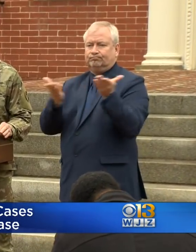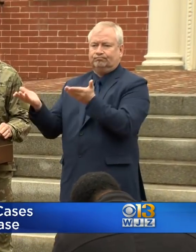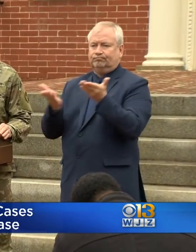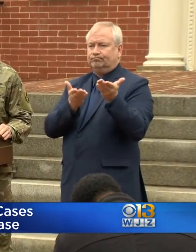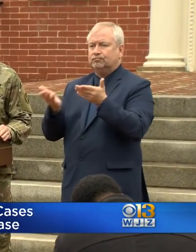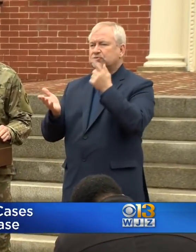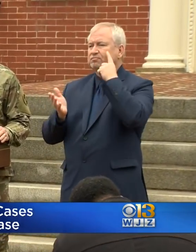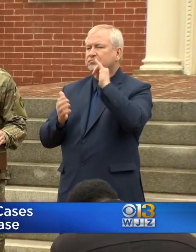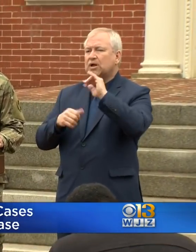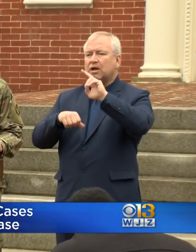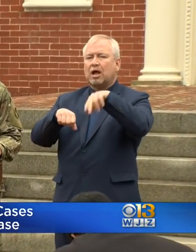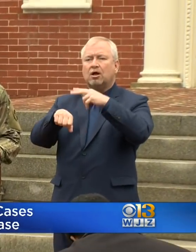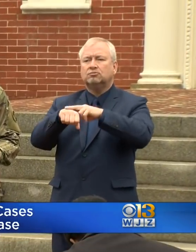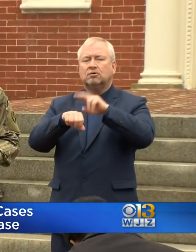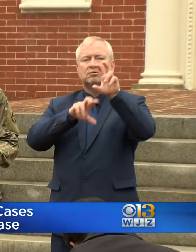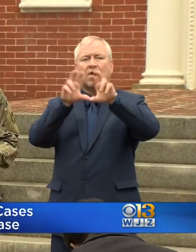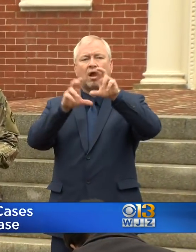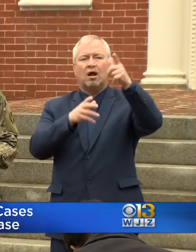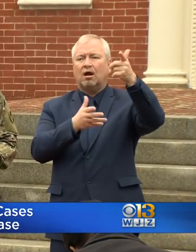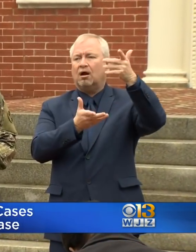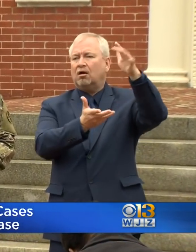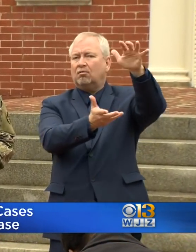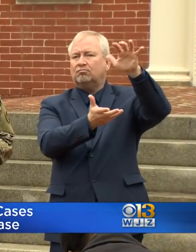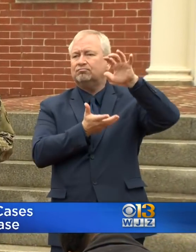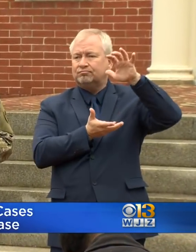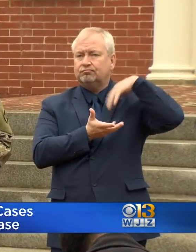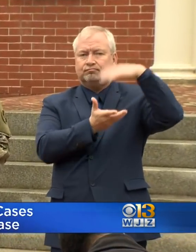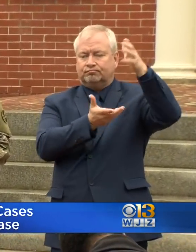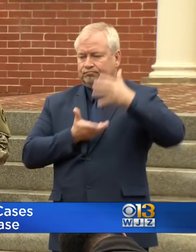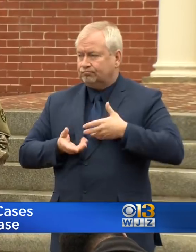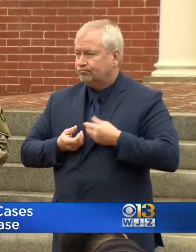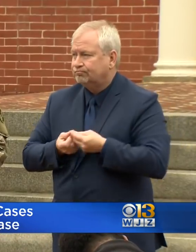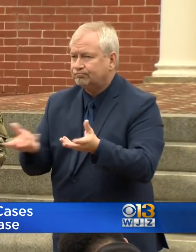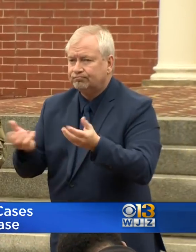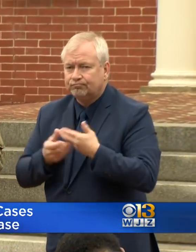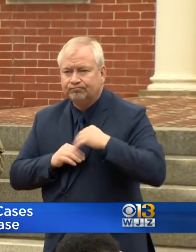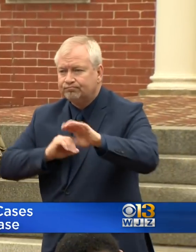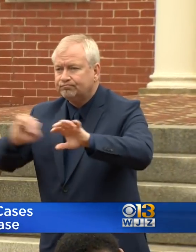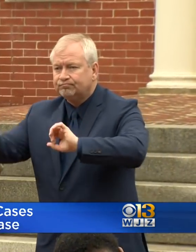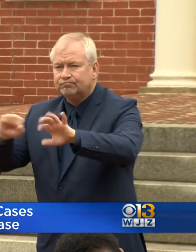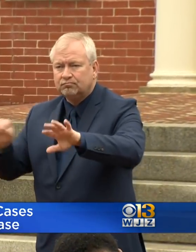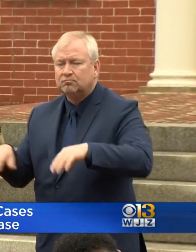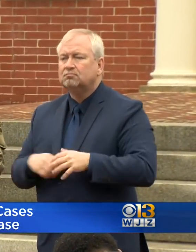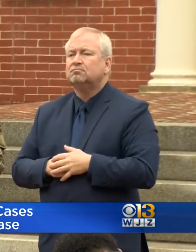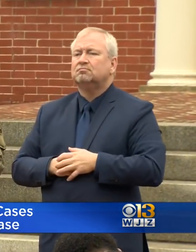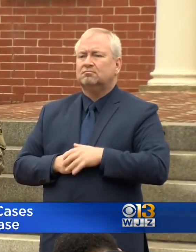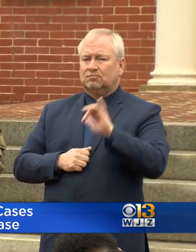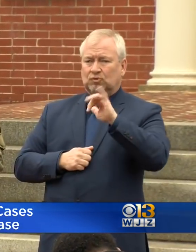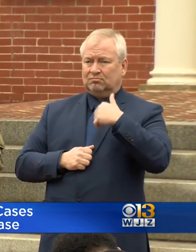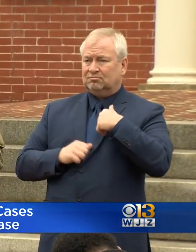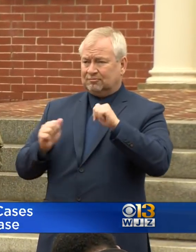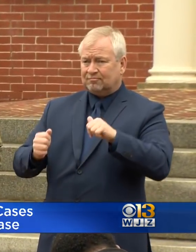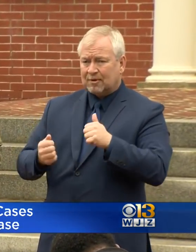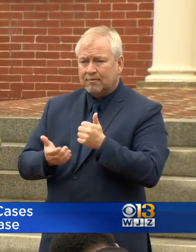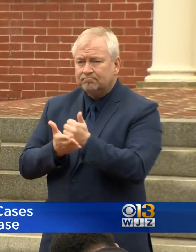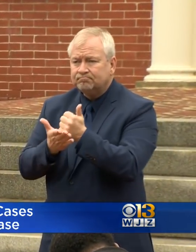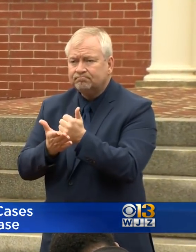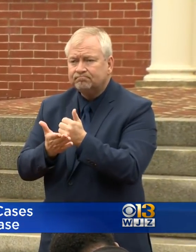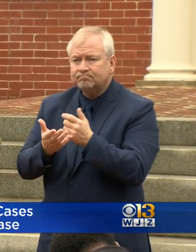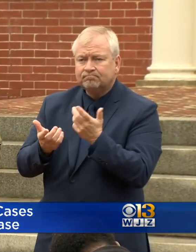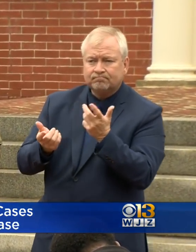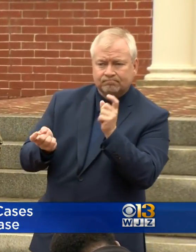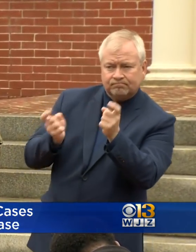stockpile distribution when that's ready to go. We're also able to augment a little bit, just a little bit, with our